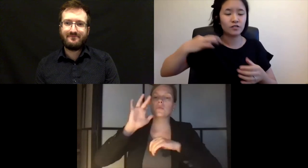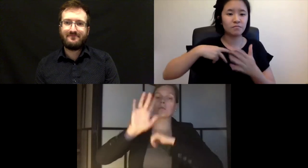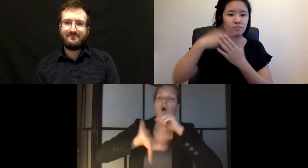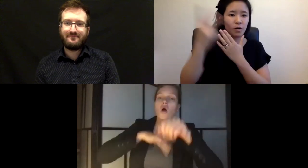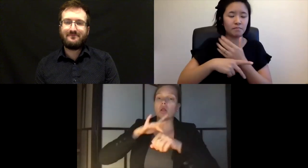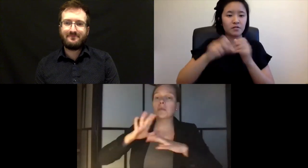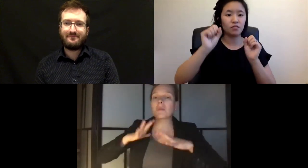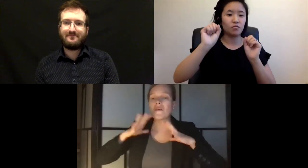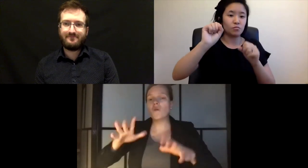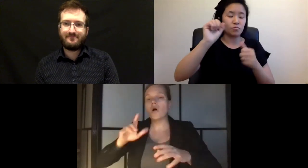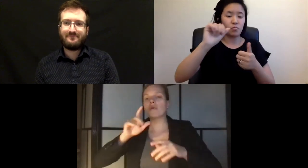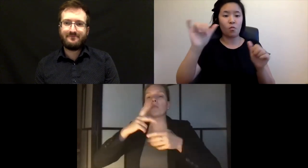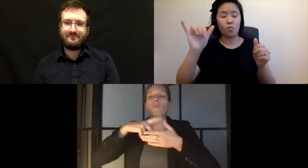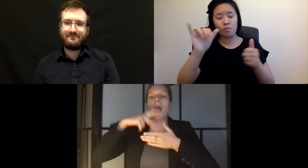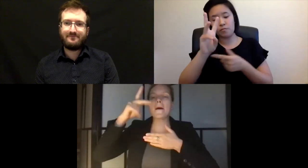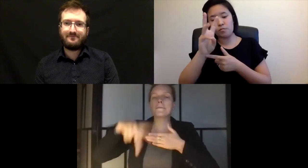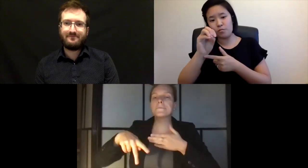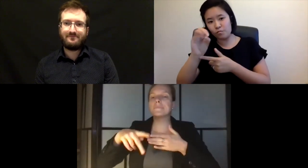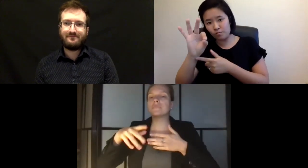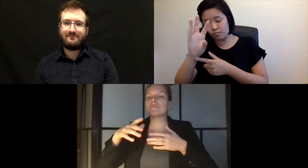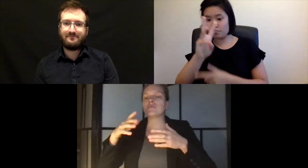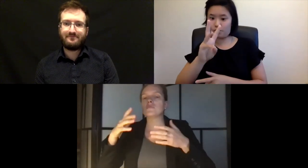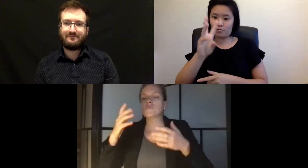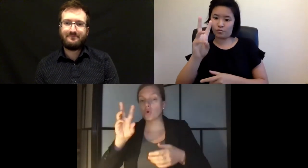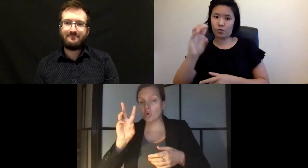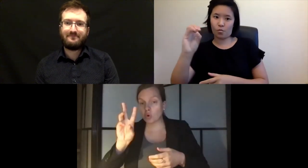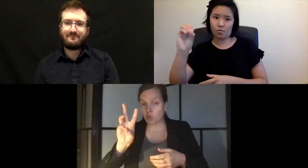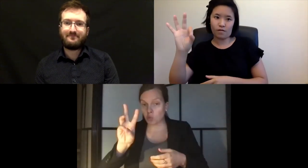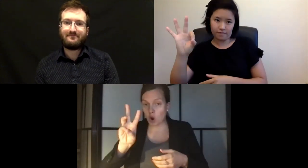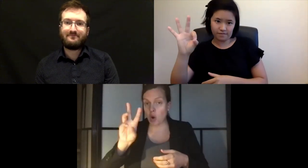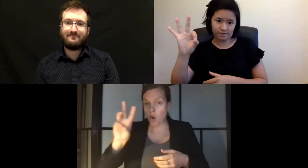I mentioned international opportunities for volunteerism, the